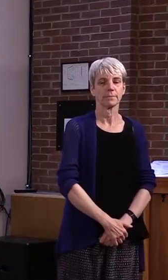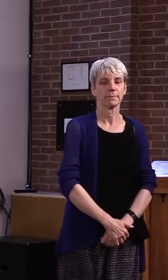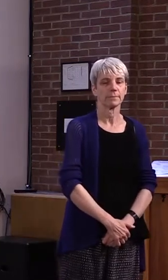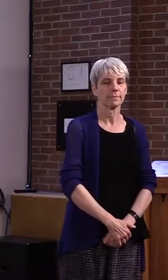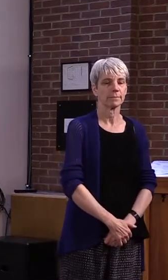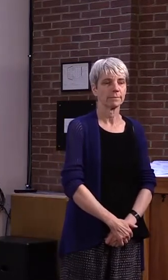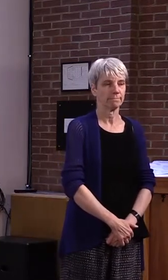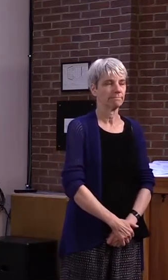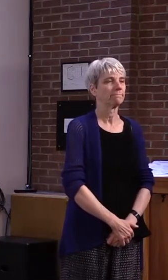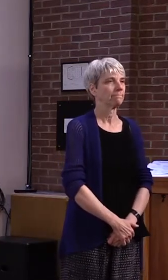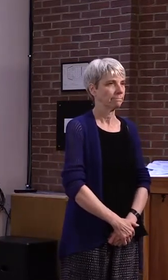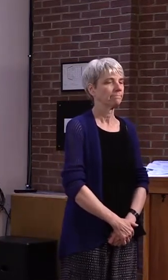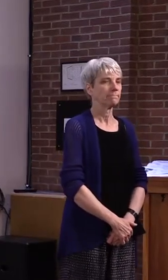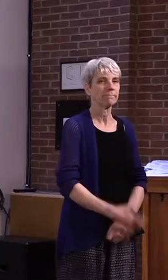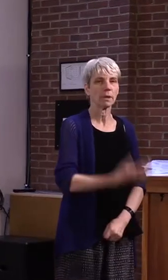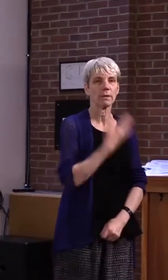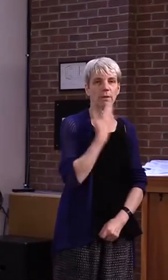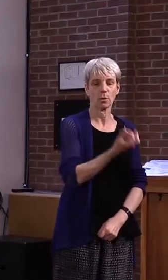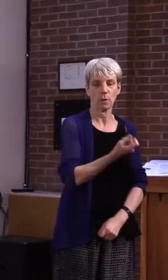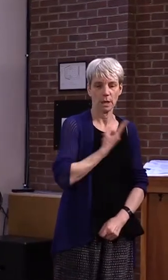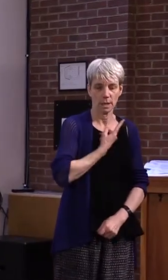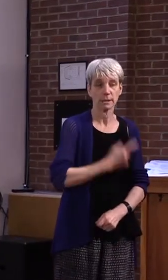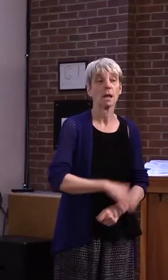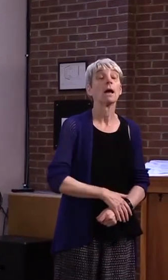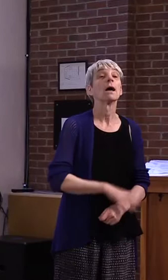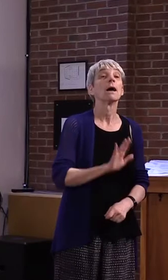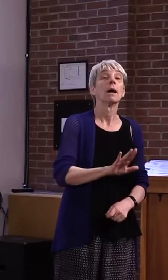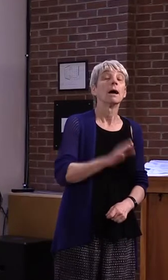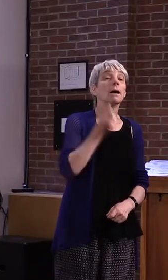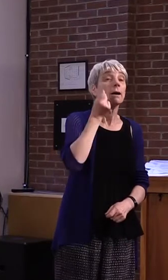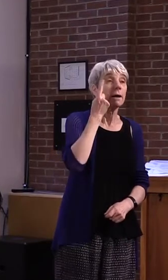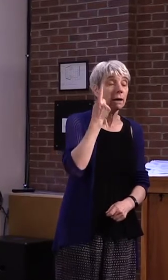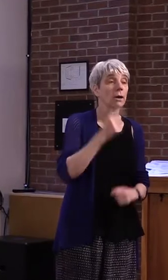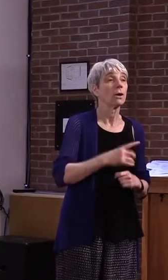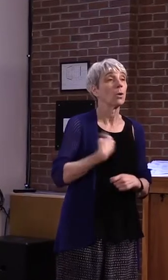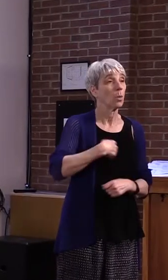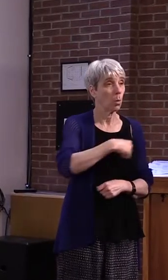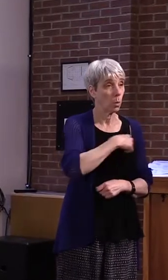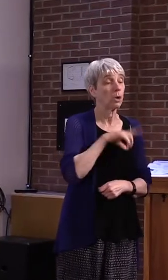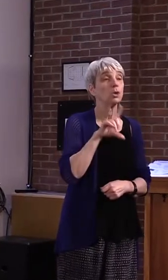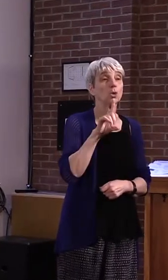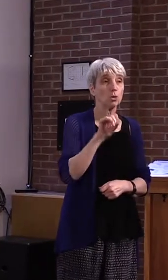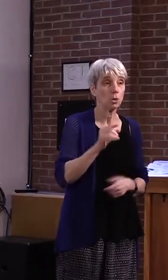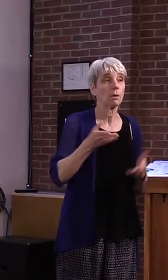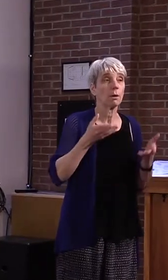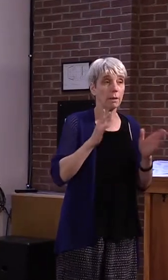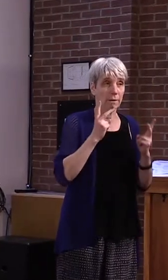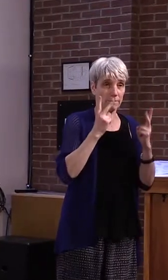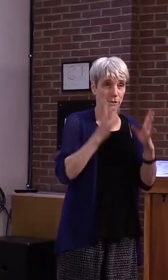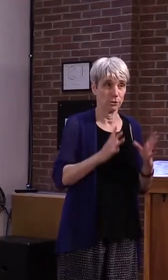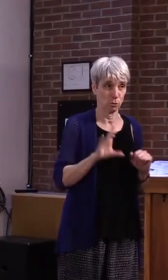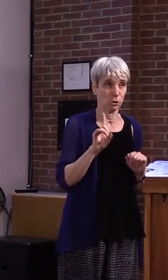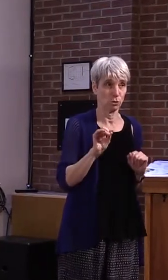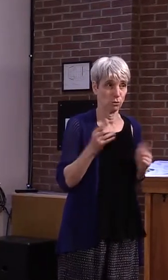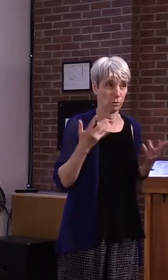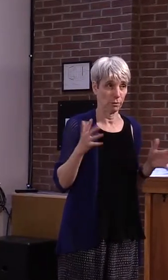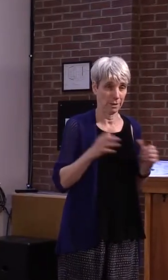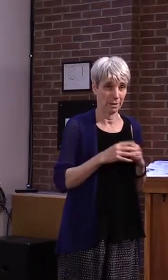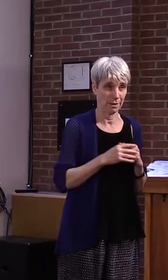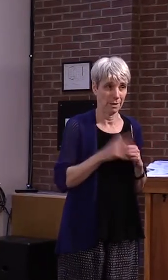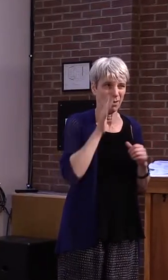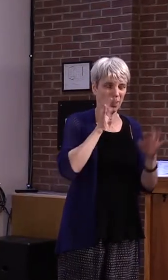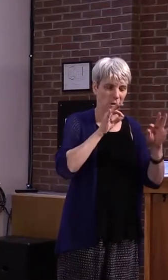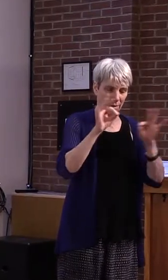Thanks, Kat, for the question. I just want to make sure that people understand that we do allow visitation at long-term care facilities, and